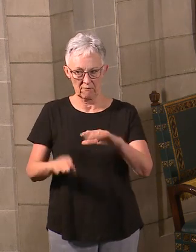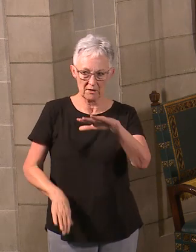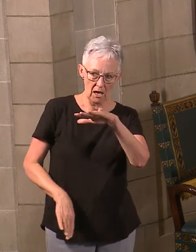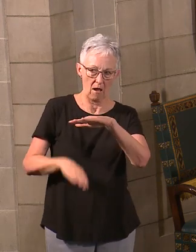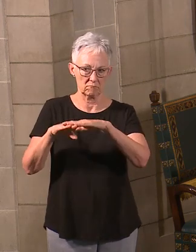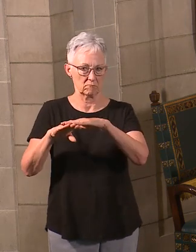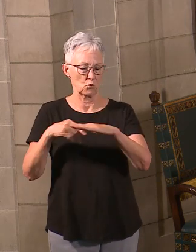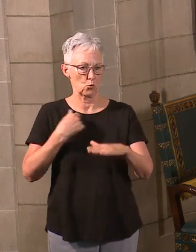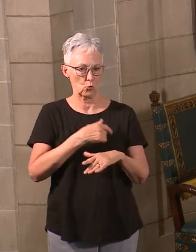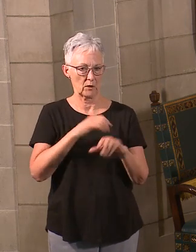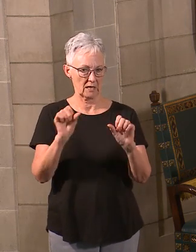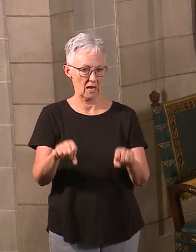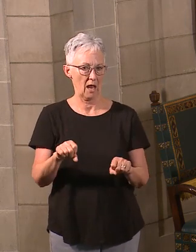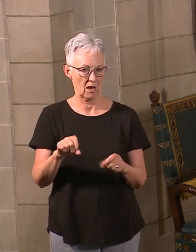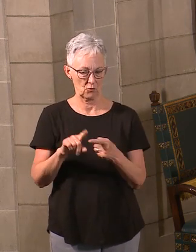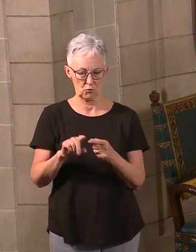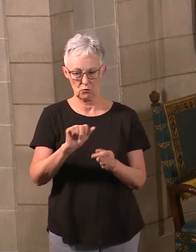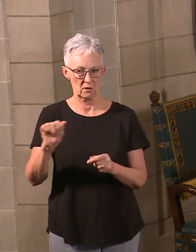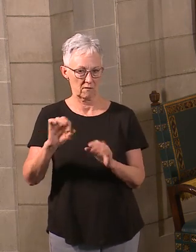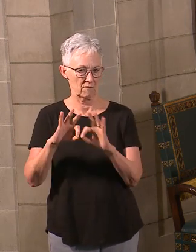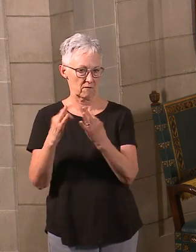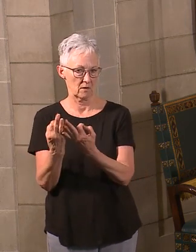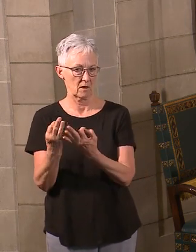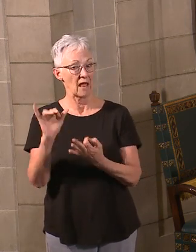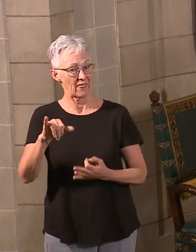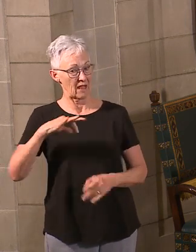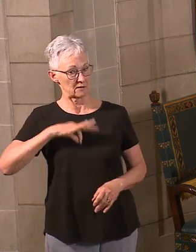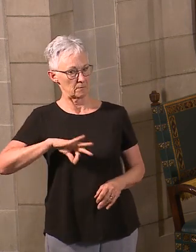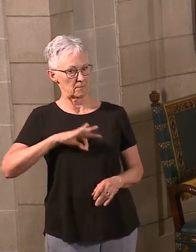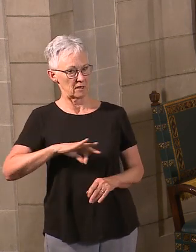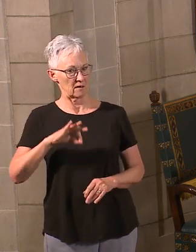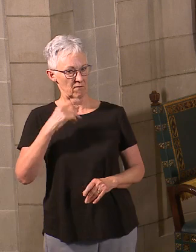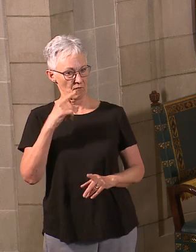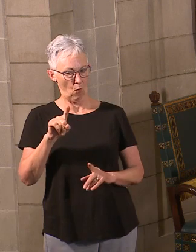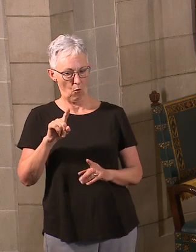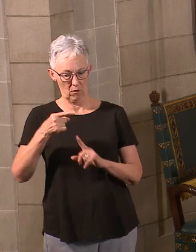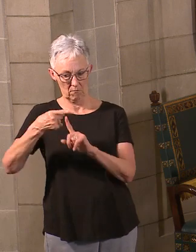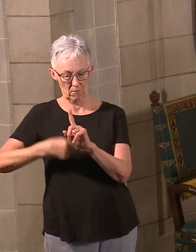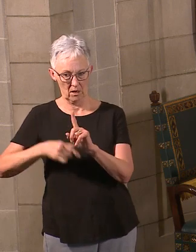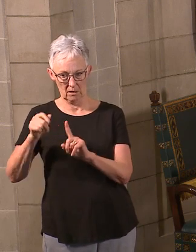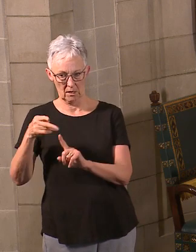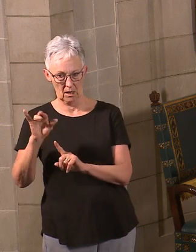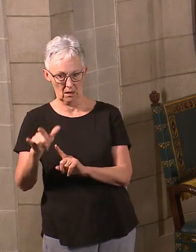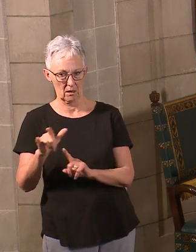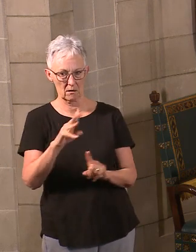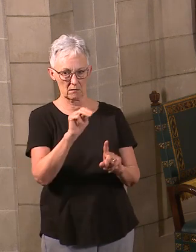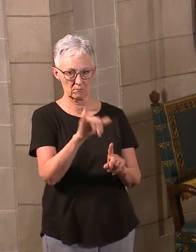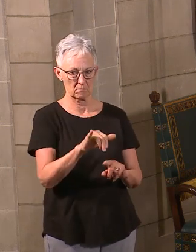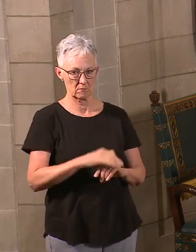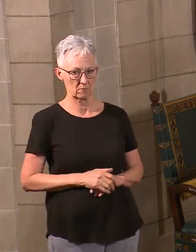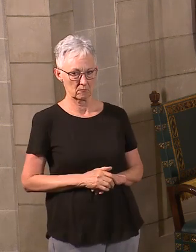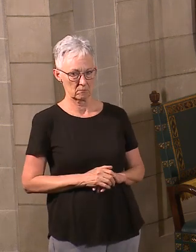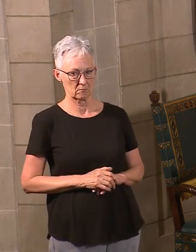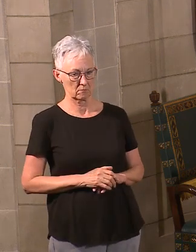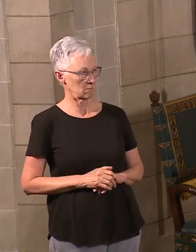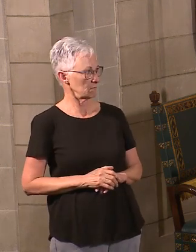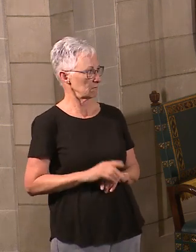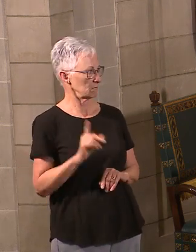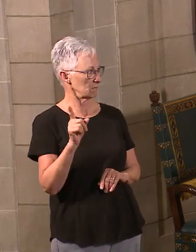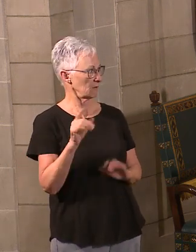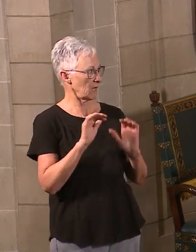it is a benefit for April and May. And your other question was? How will the recertification extension